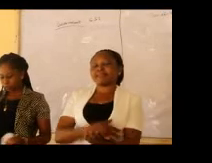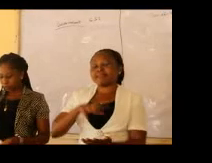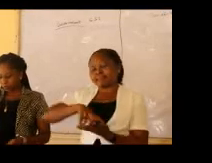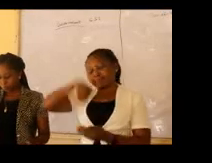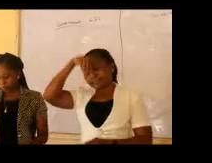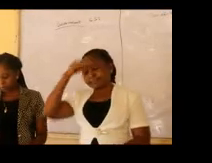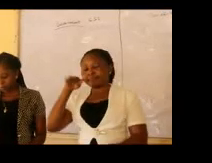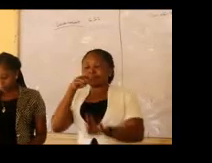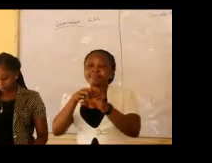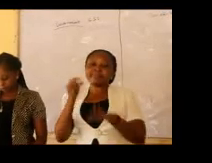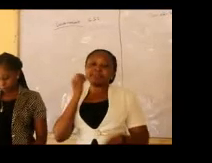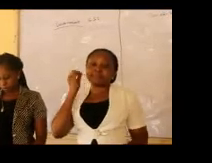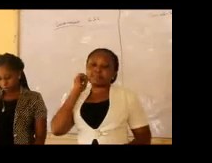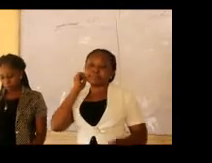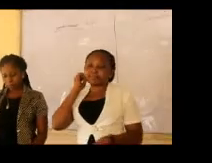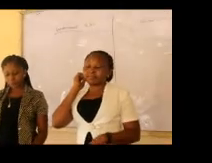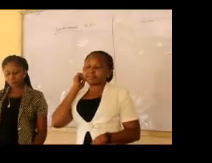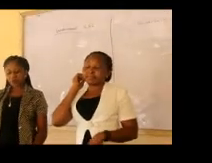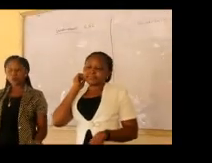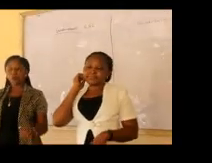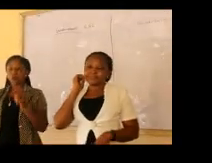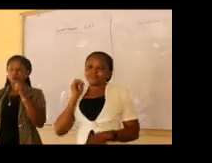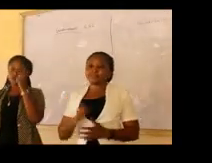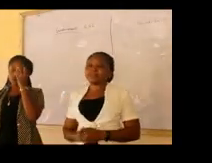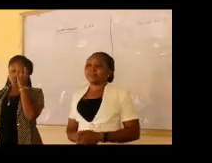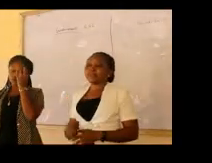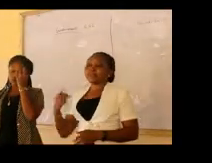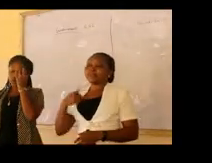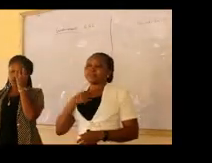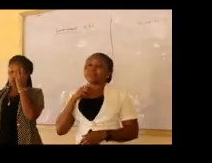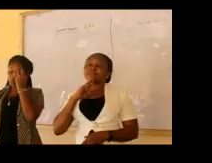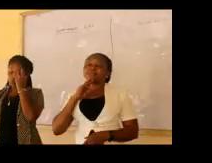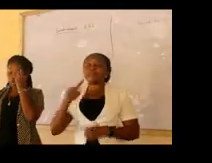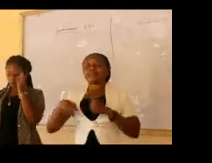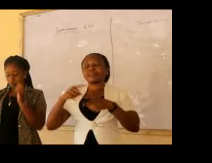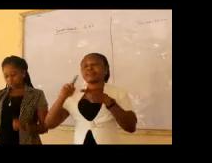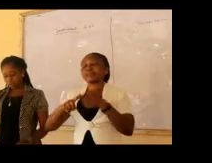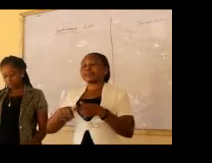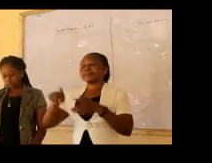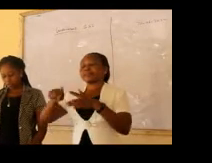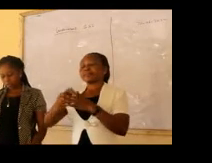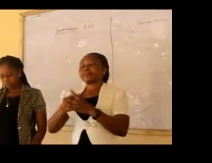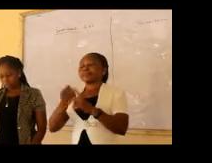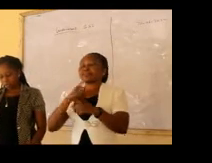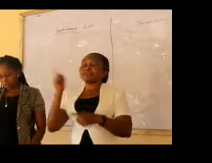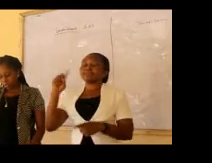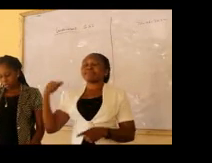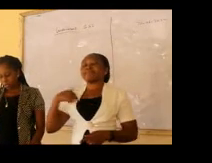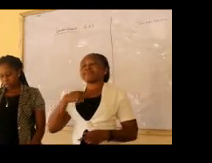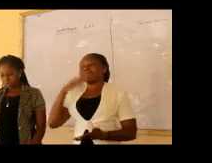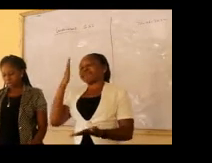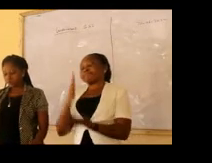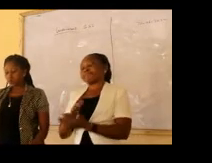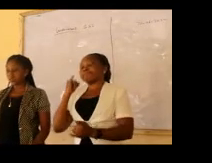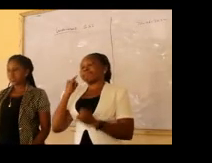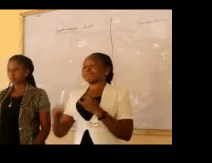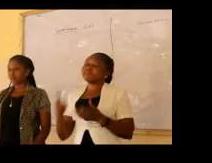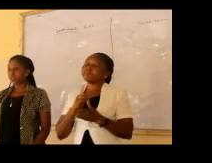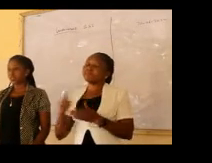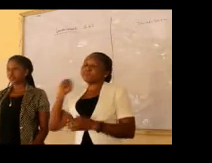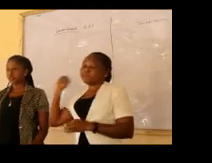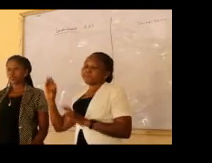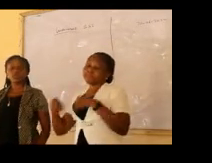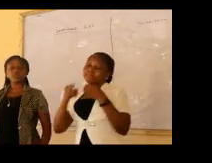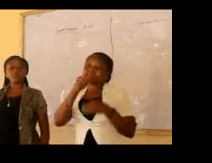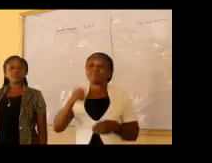students at home. And we're going to start from where we stopped last week. I gave an